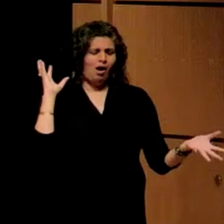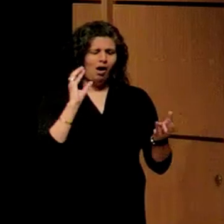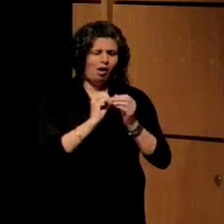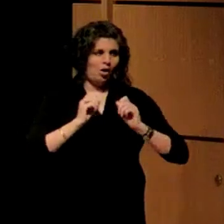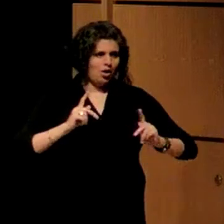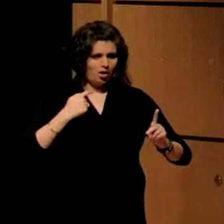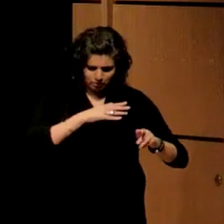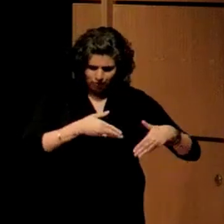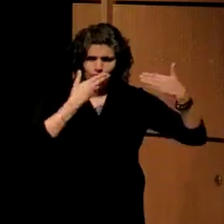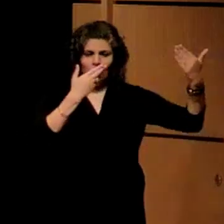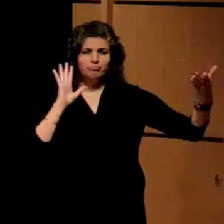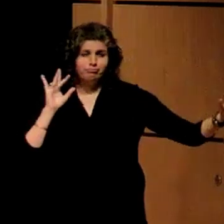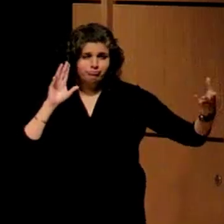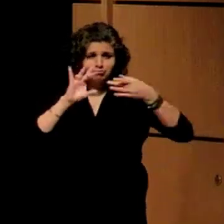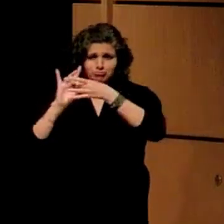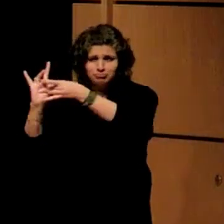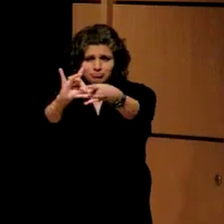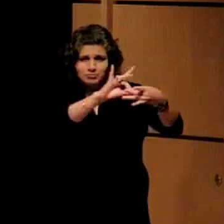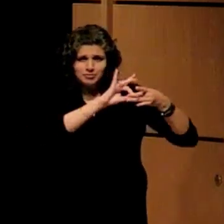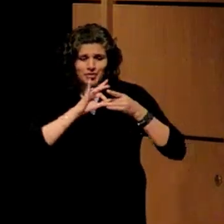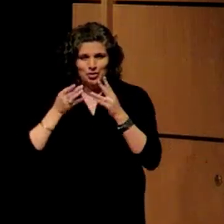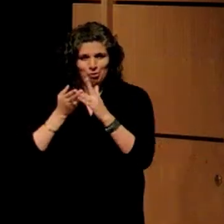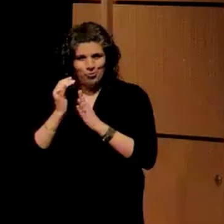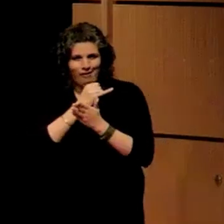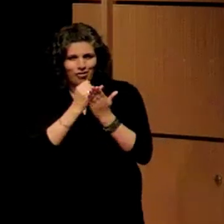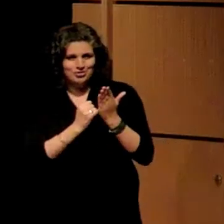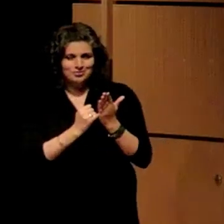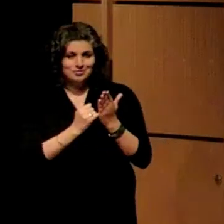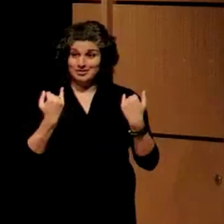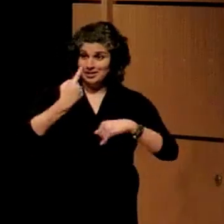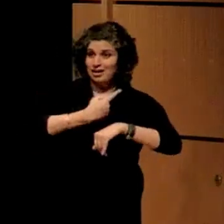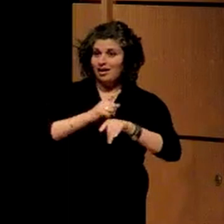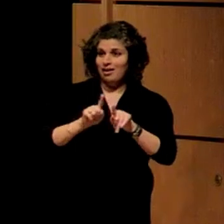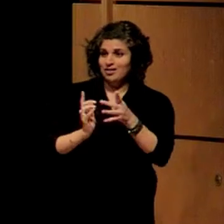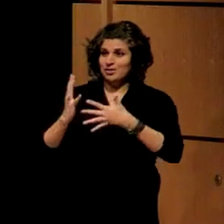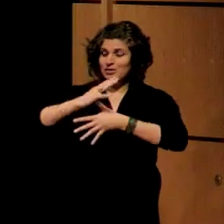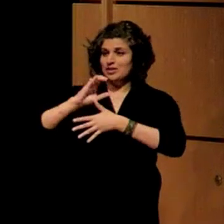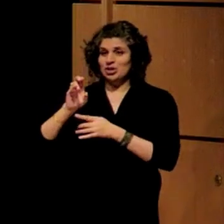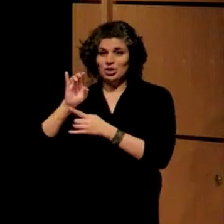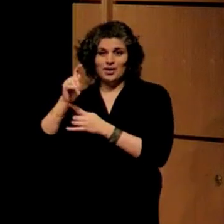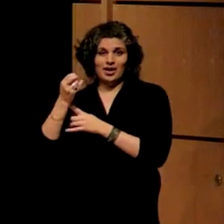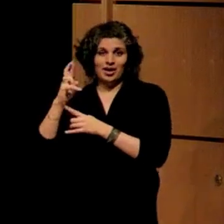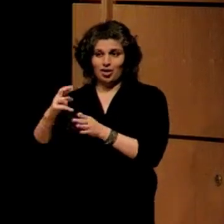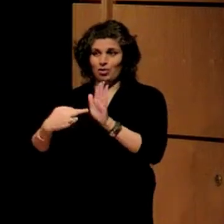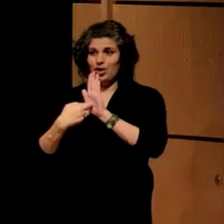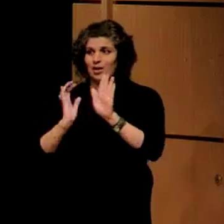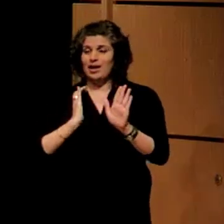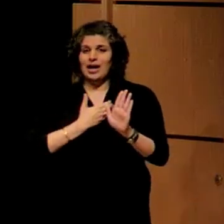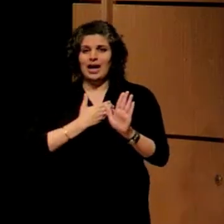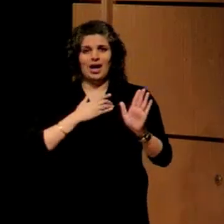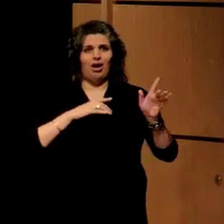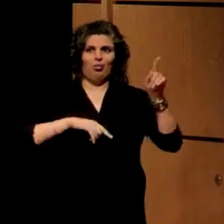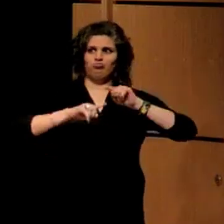opportunities we offer to connect with one another through art. Today, as a senior curator representing our dynamic